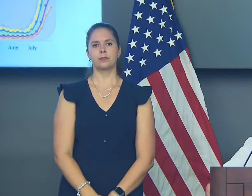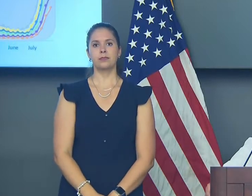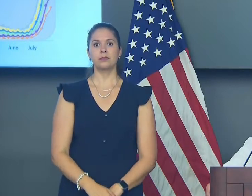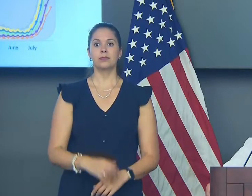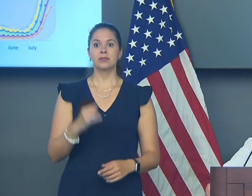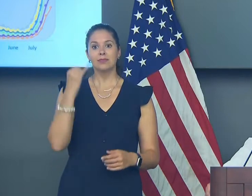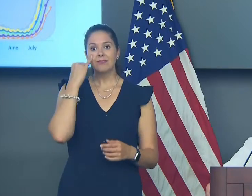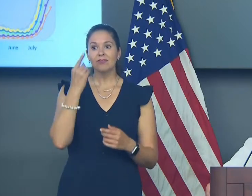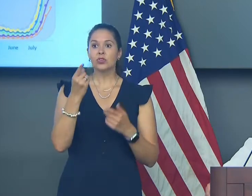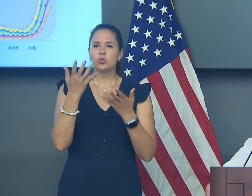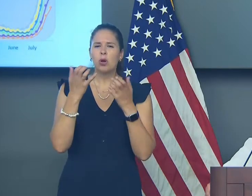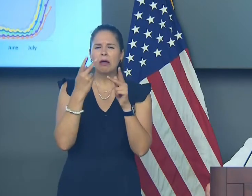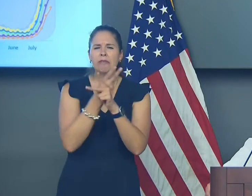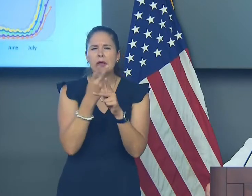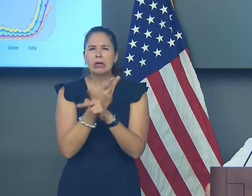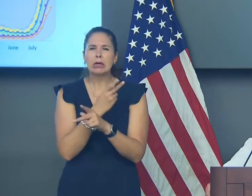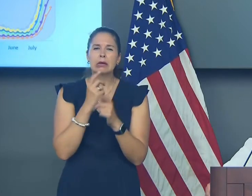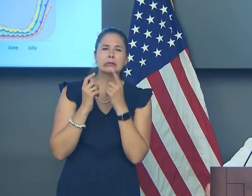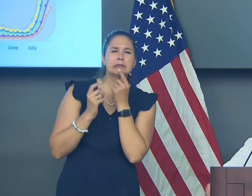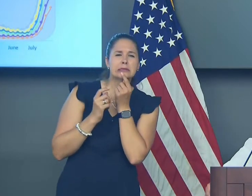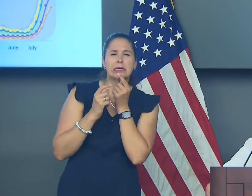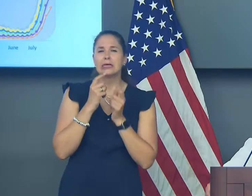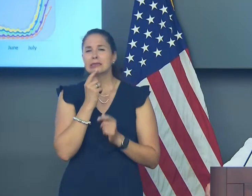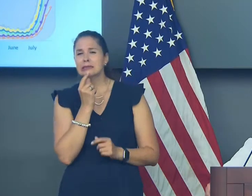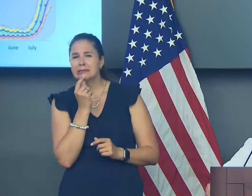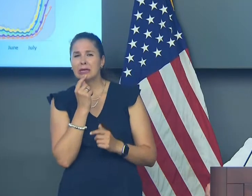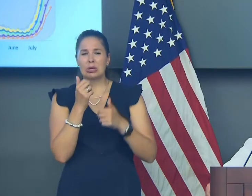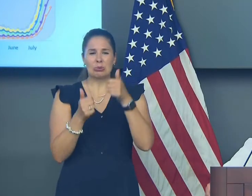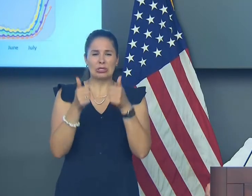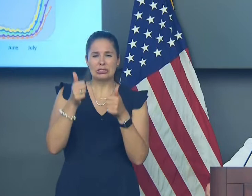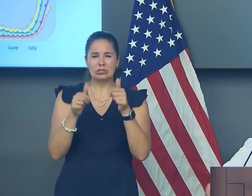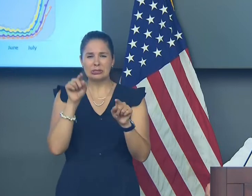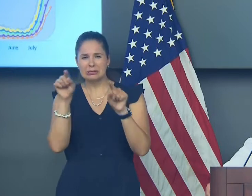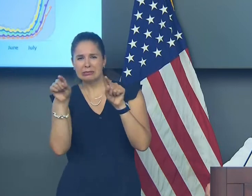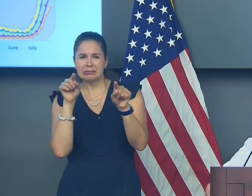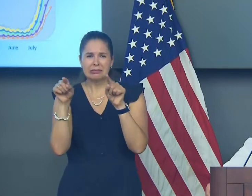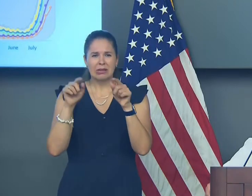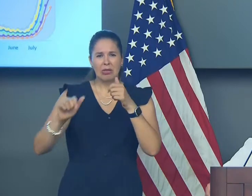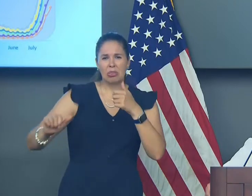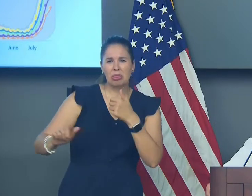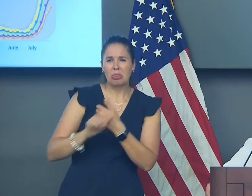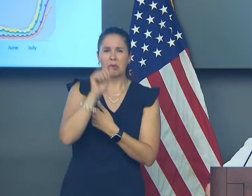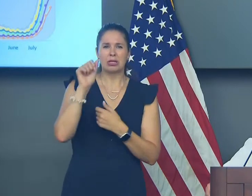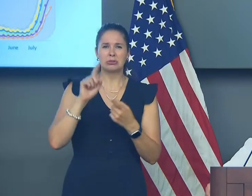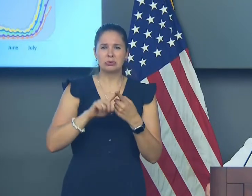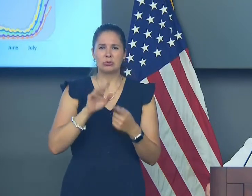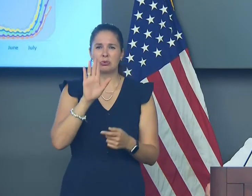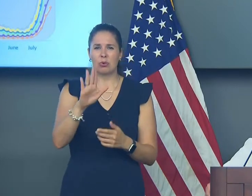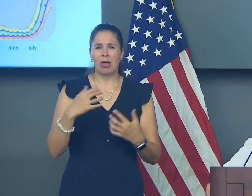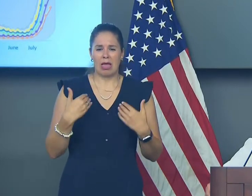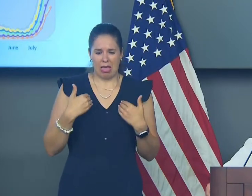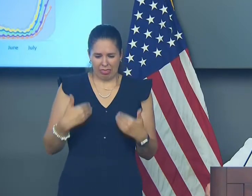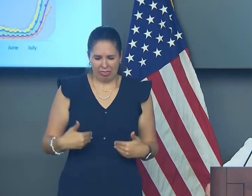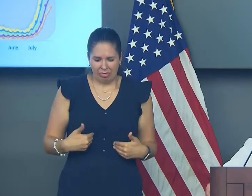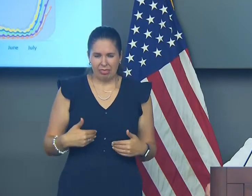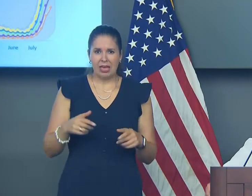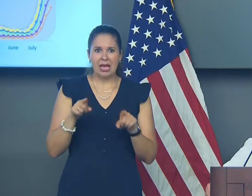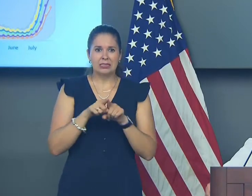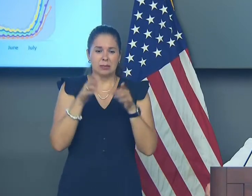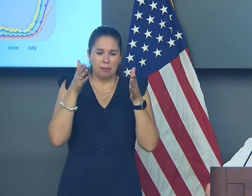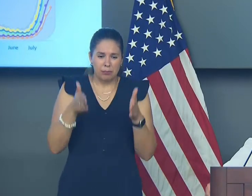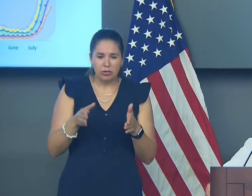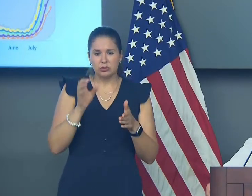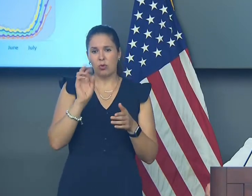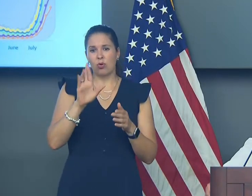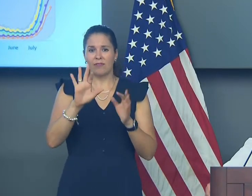So when you want to try to figure out which poses the greatest threat to your public health, to your health as an individual or to your